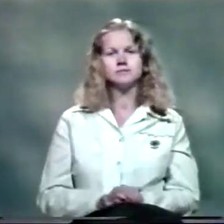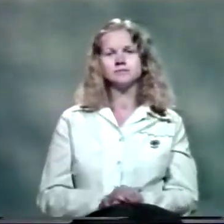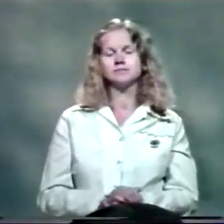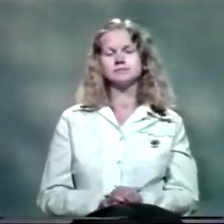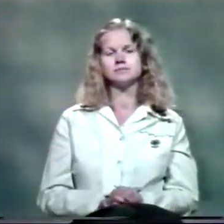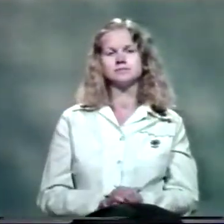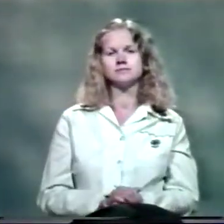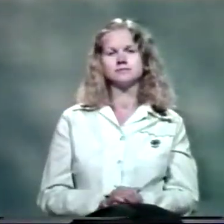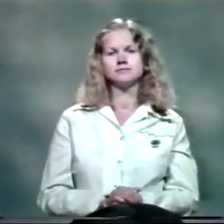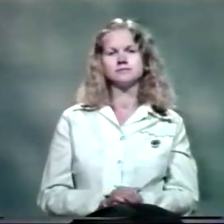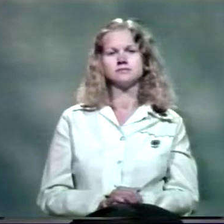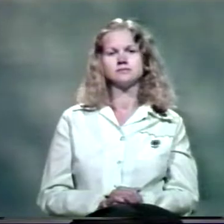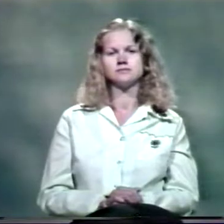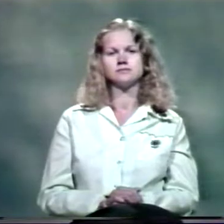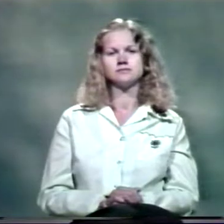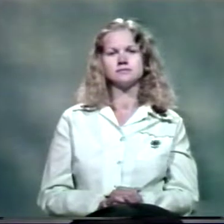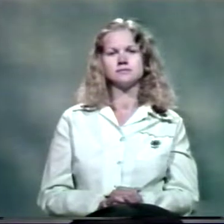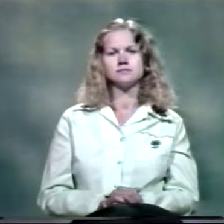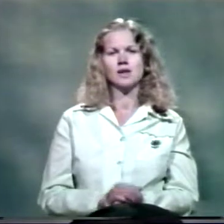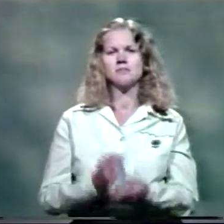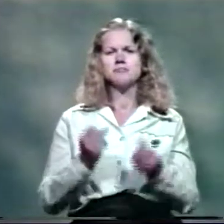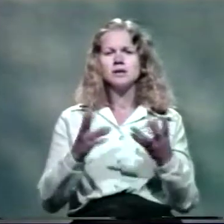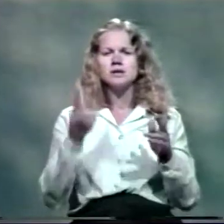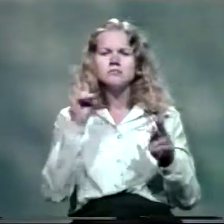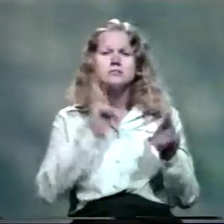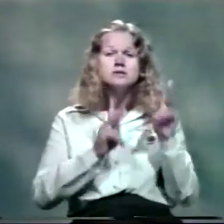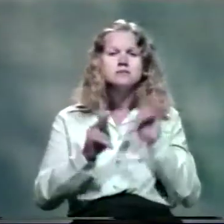Many people don't realize he is deaf.